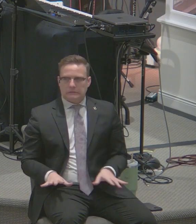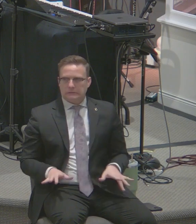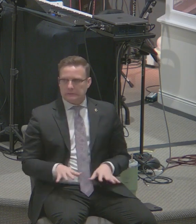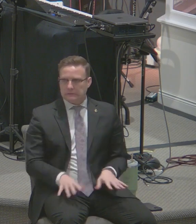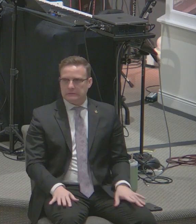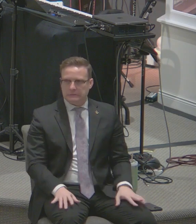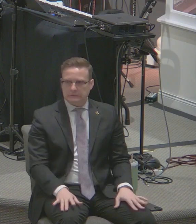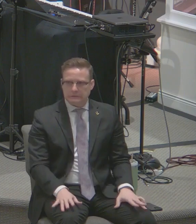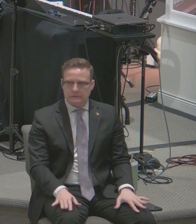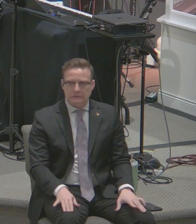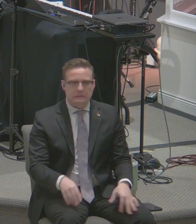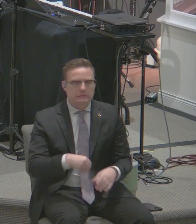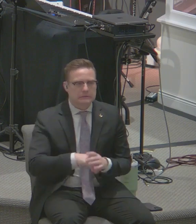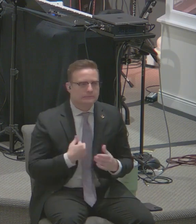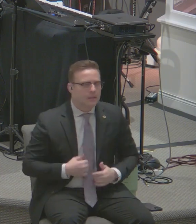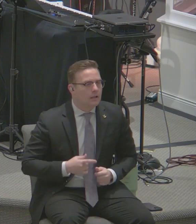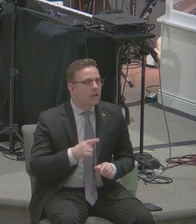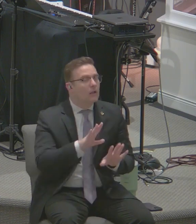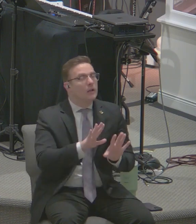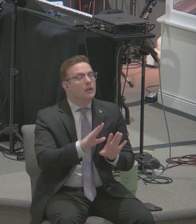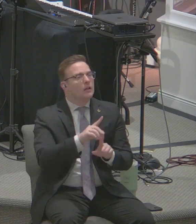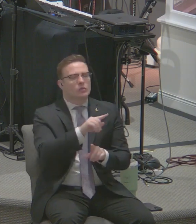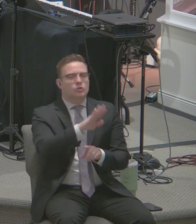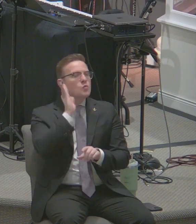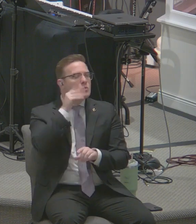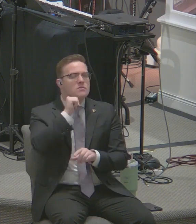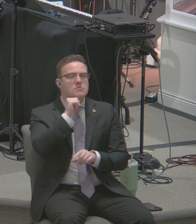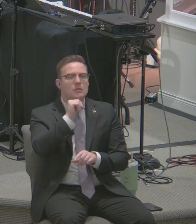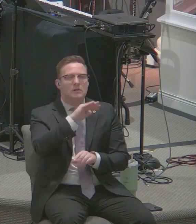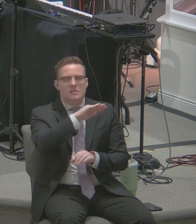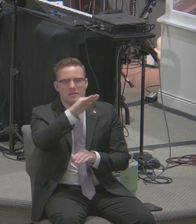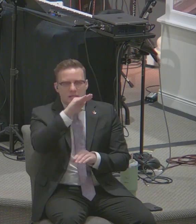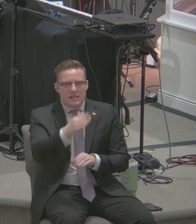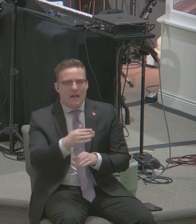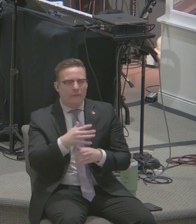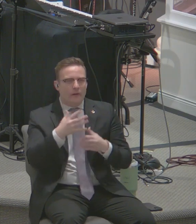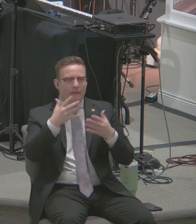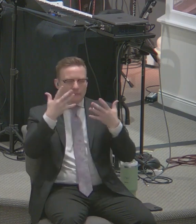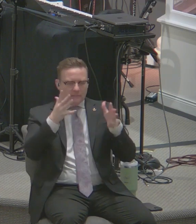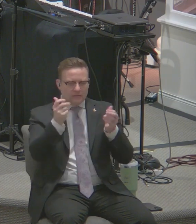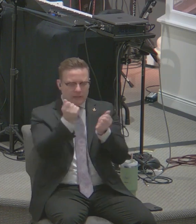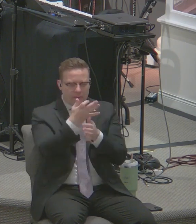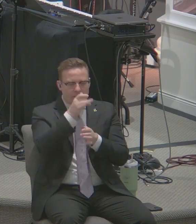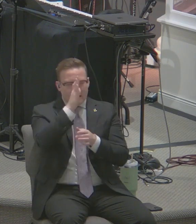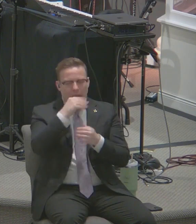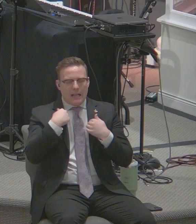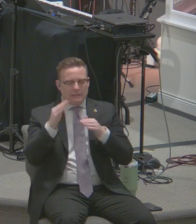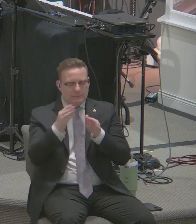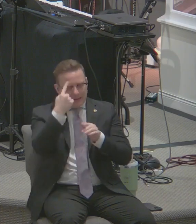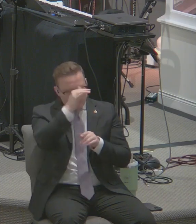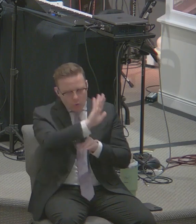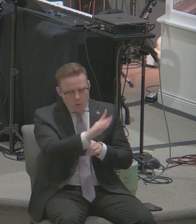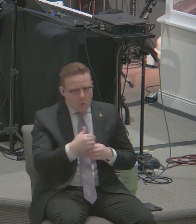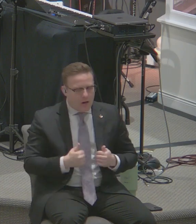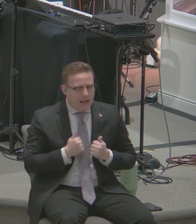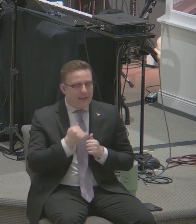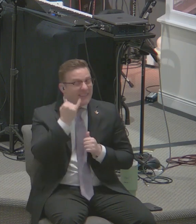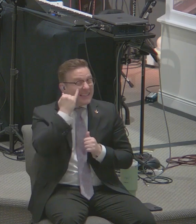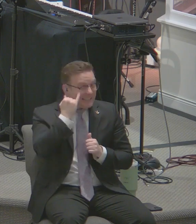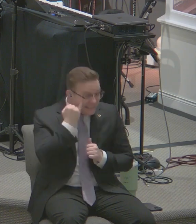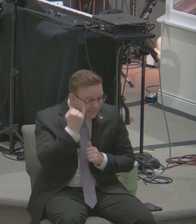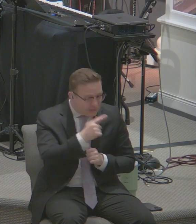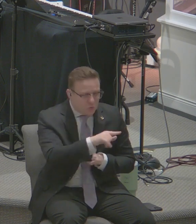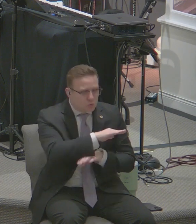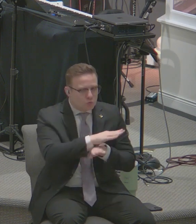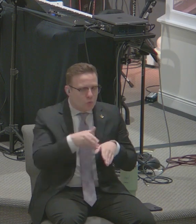Williams. You will never fulfill the fullness of God's will in your life unless you let the fivefold ministry do